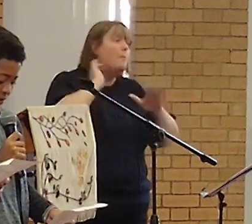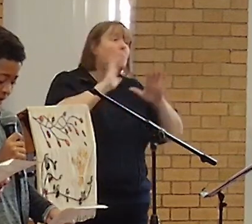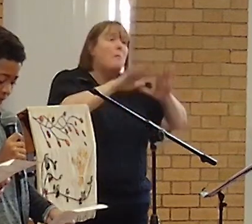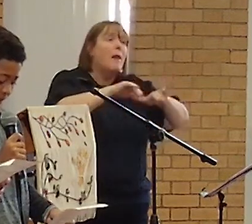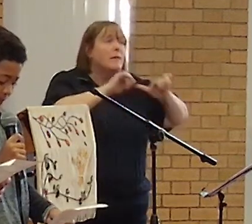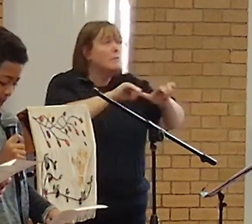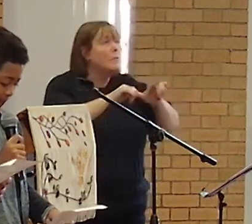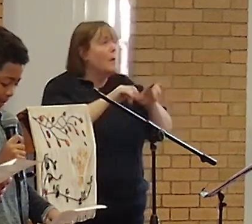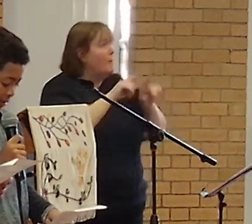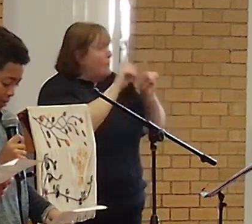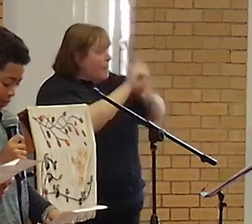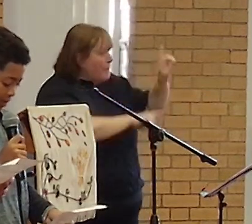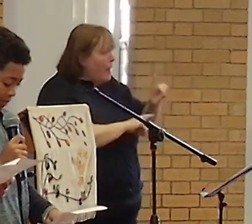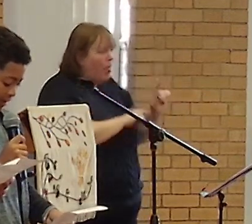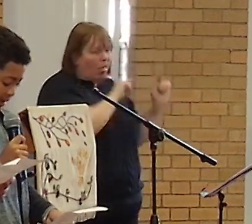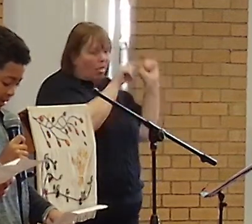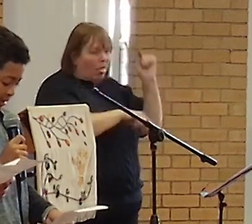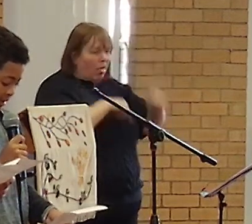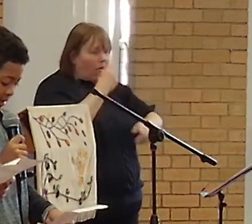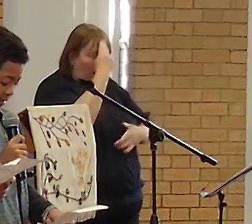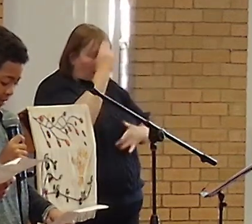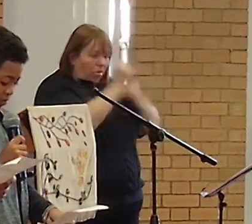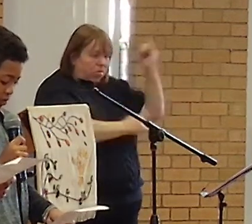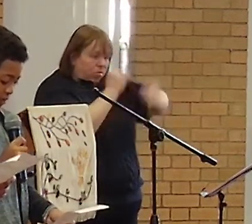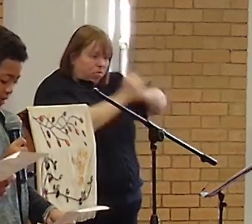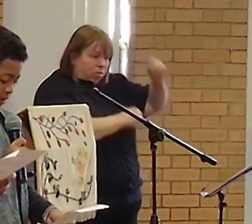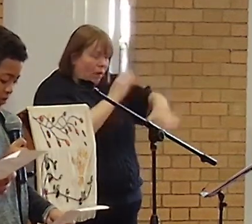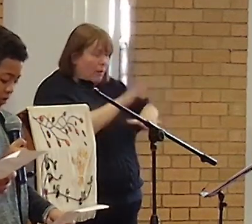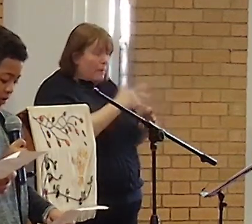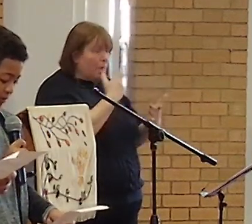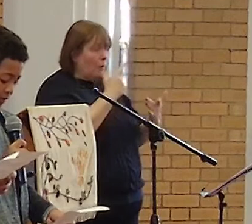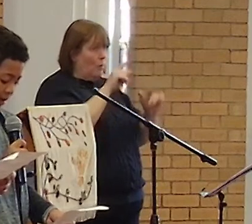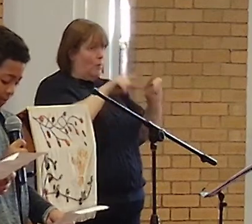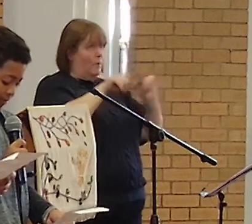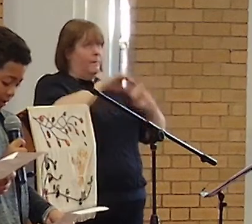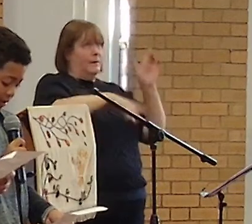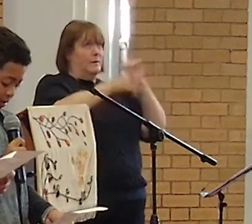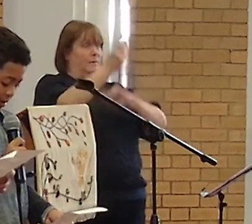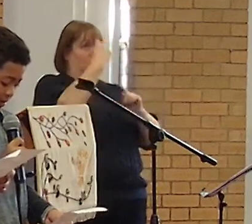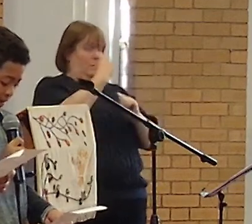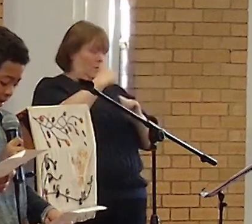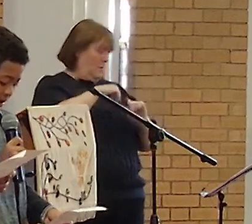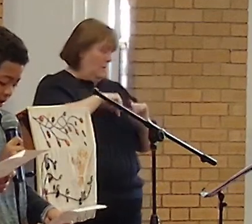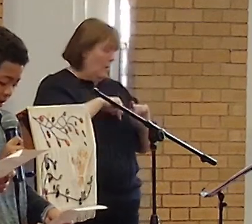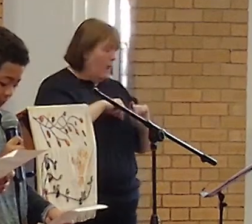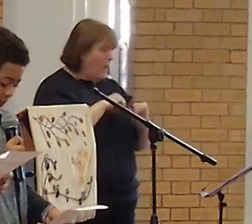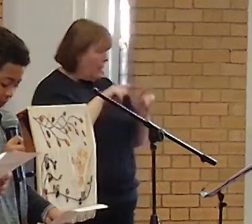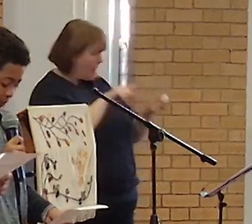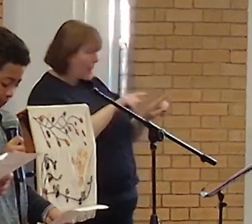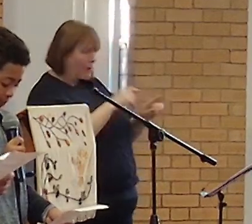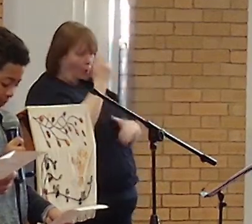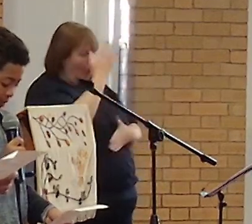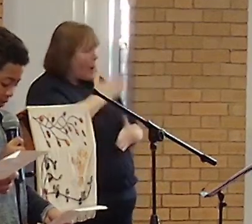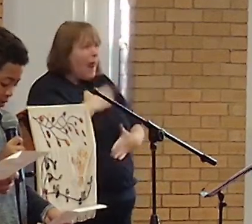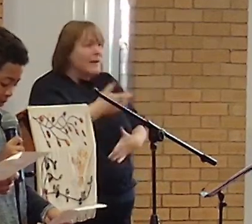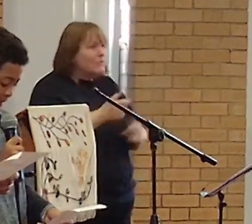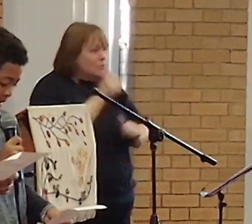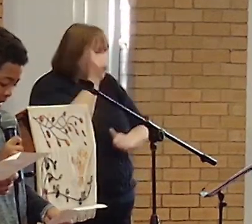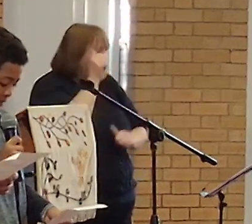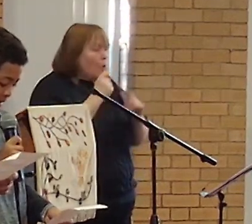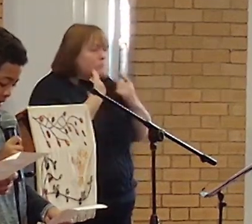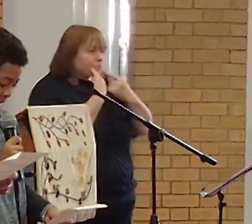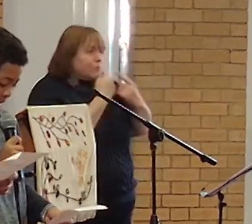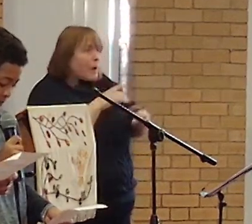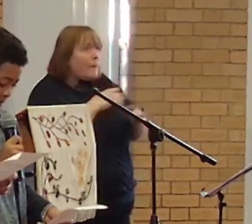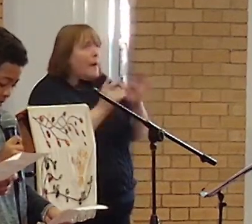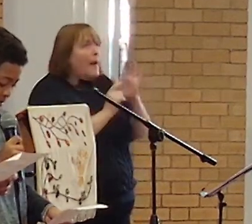to discredit me. What it means is that the truth is too close for comfort and they are uncomfortable. You can be